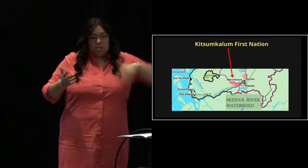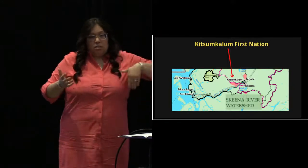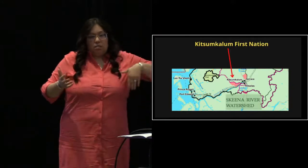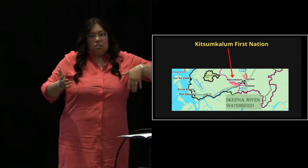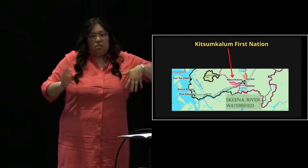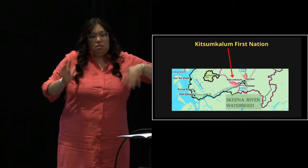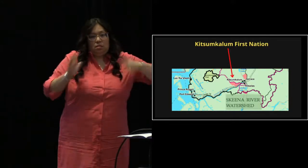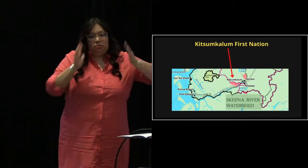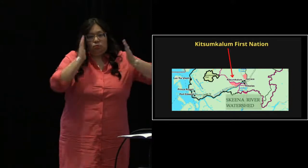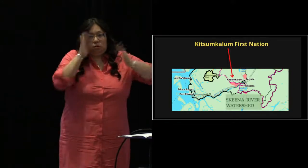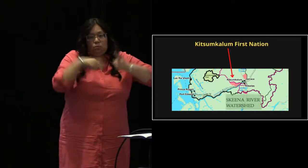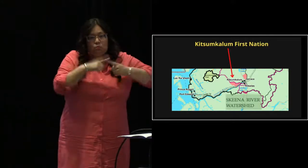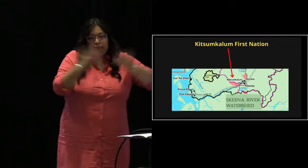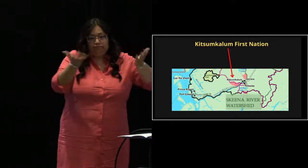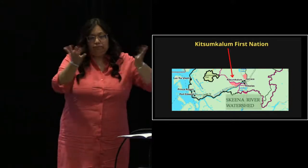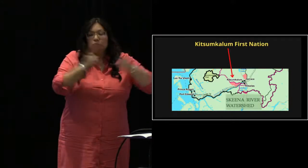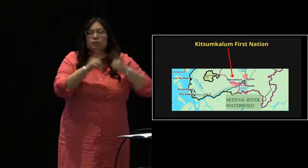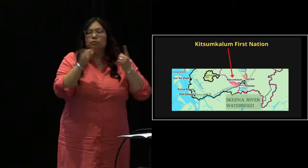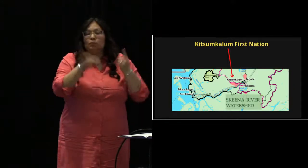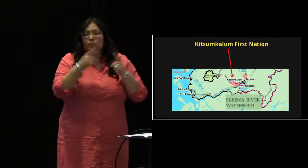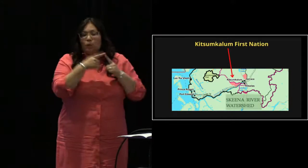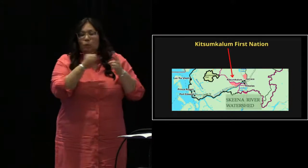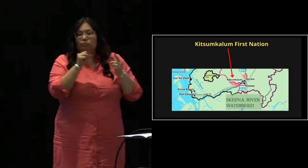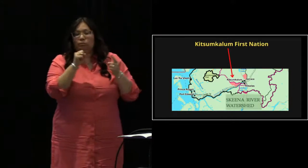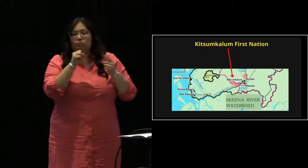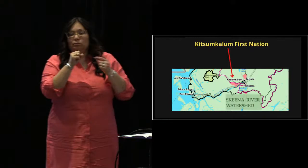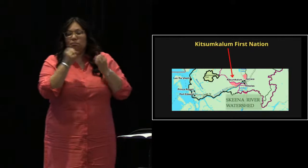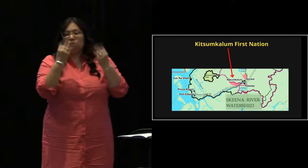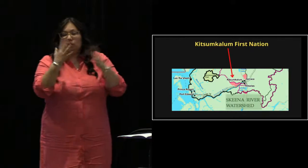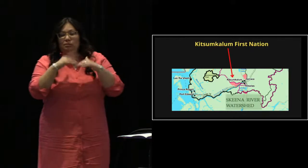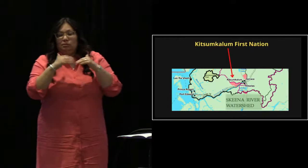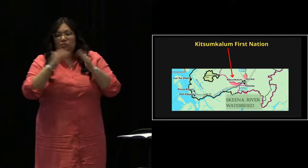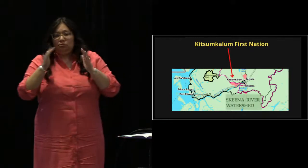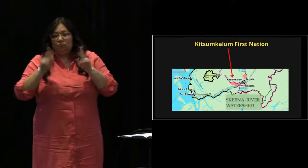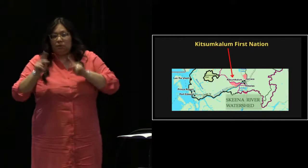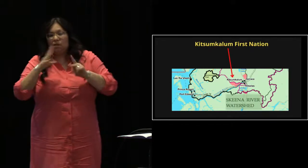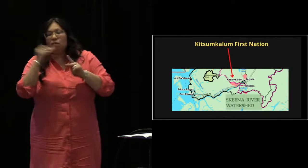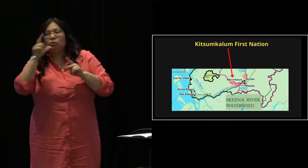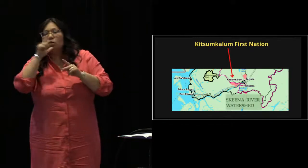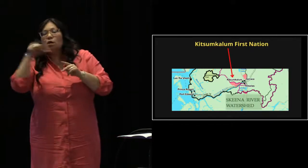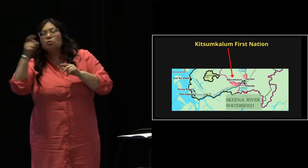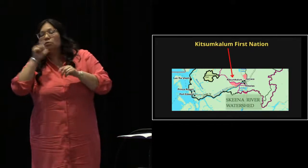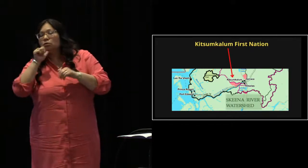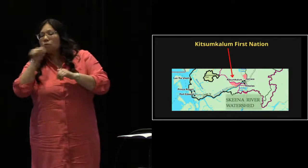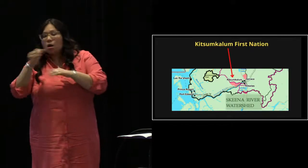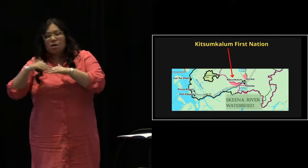They don't even have video remote interpreting because the access to the internet is not there.